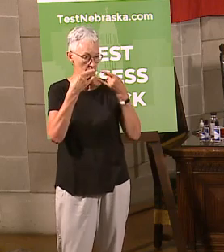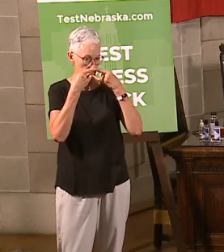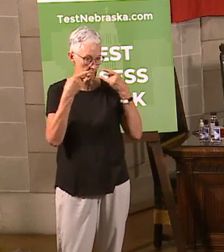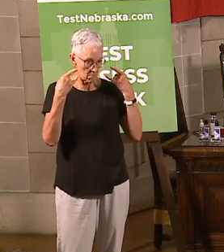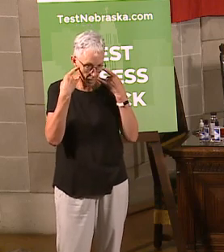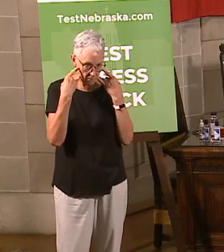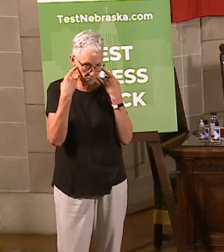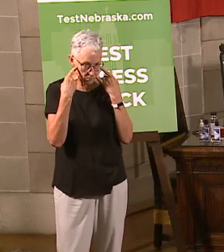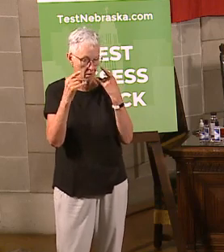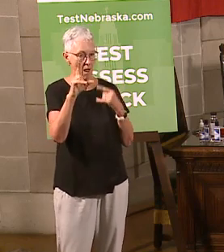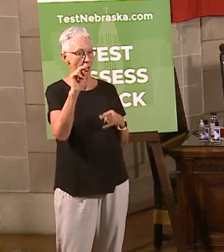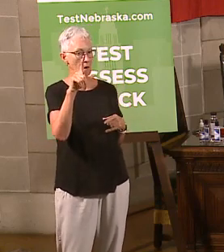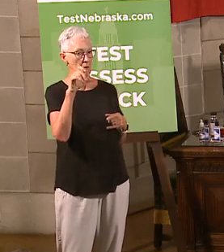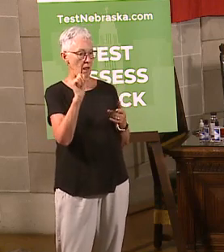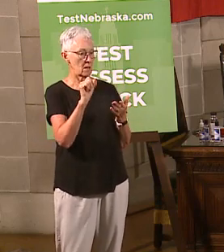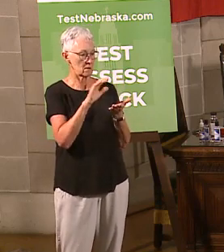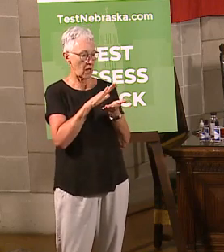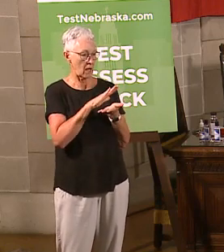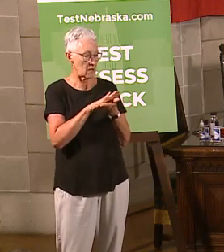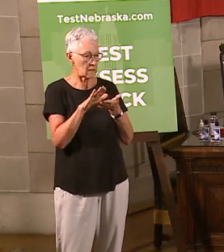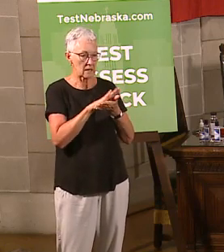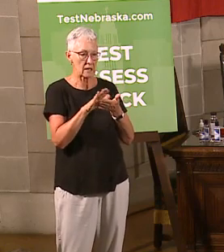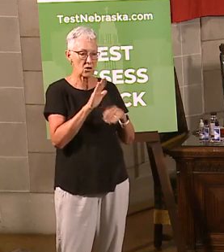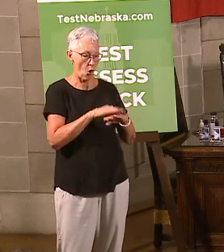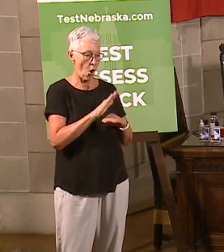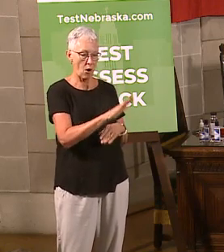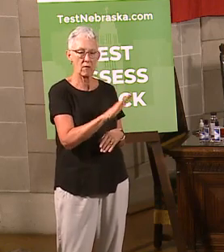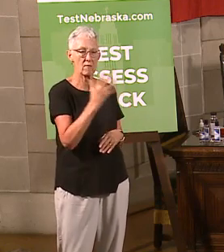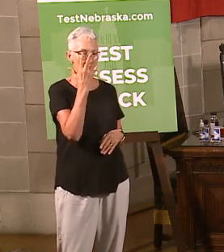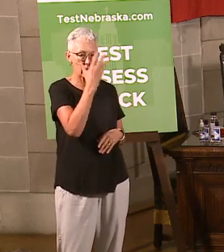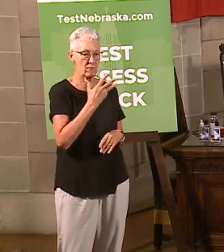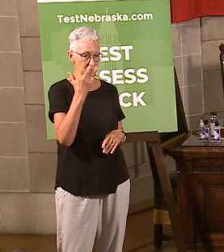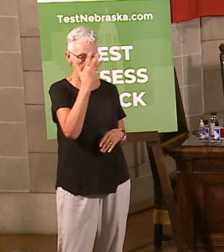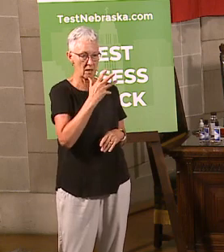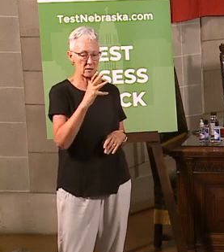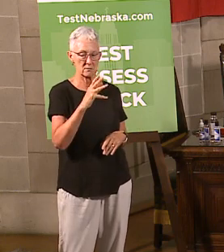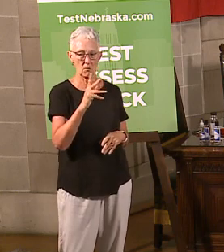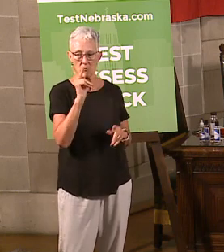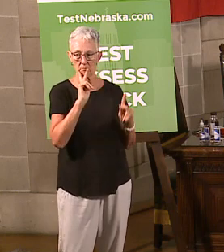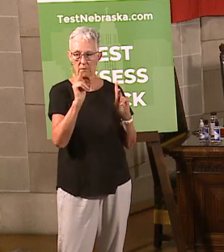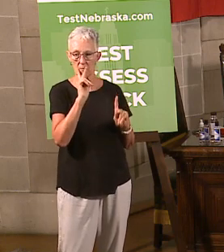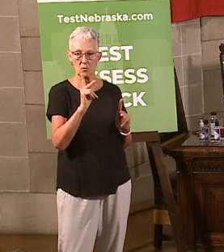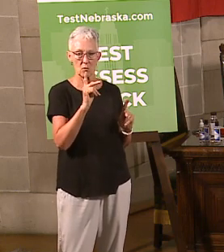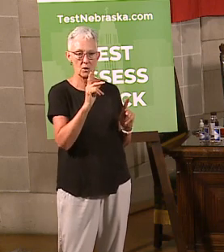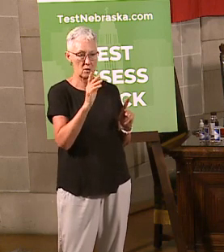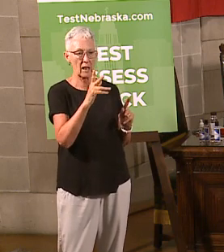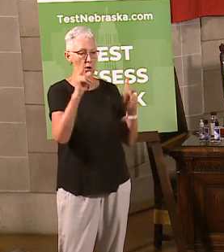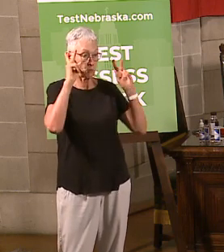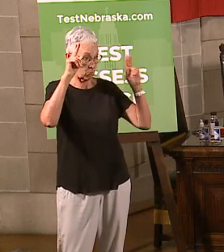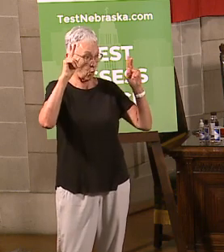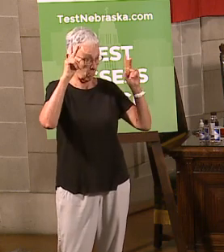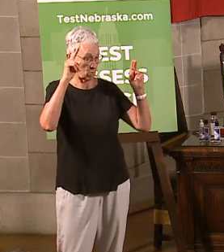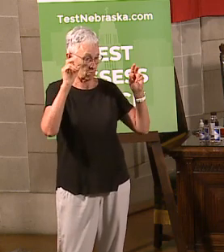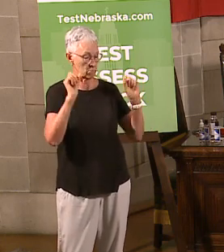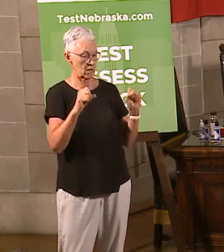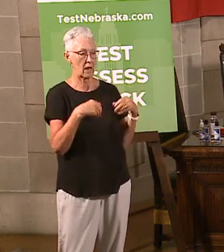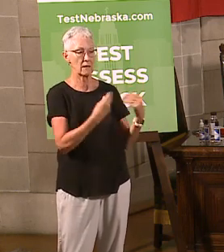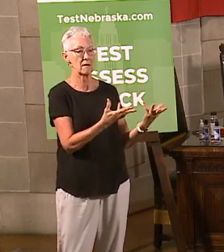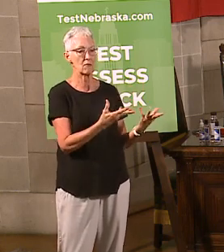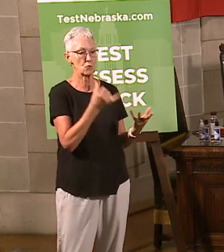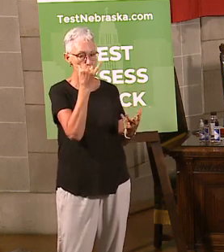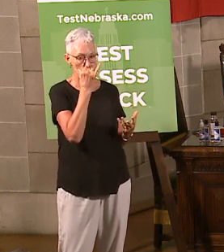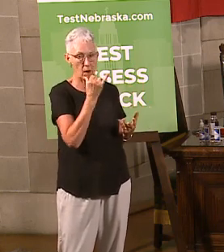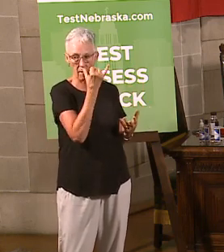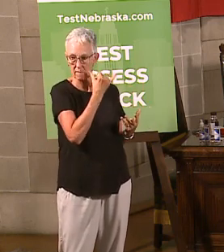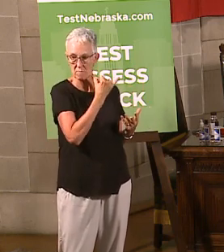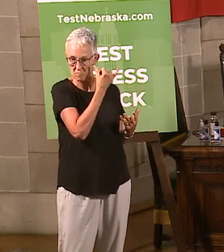done. You may recall we said there was an exception for estheticians. This is really being expanded. So, for example, your barber can give you a shave now, but your mask can only be down while you're getting